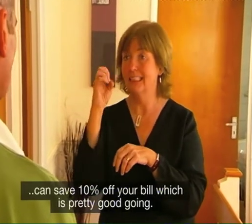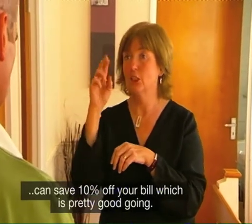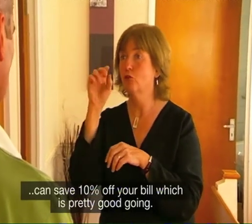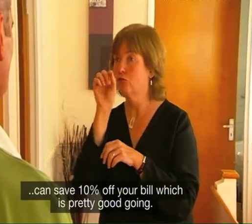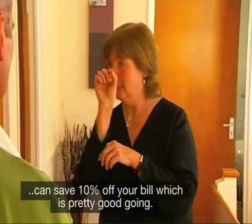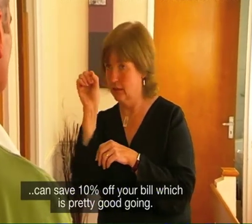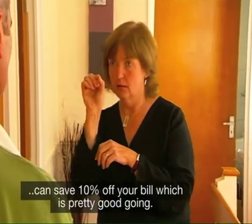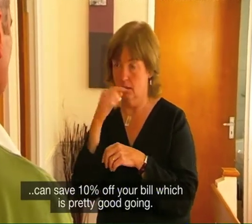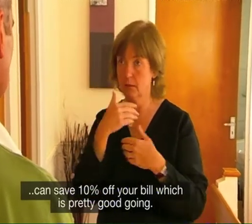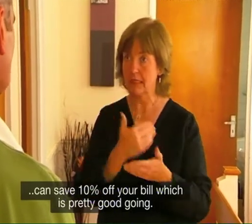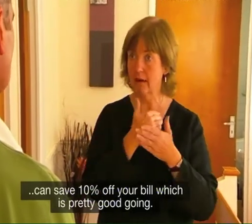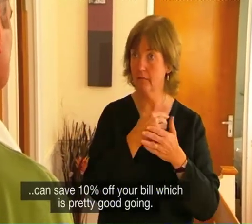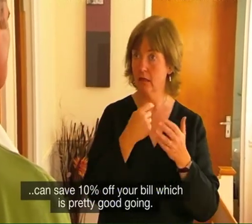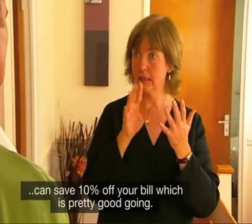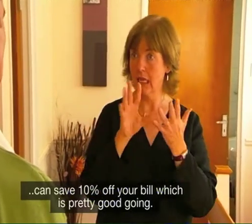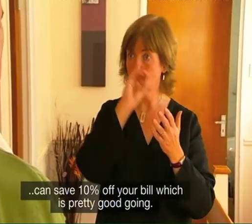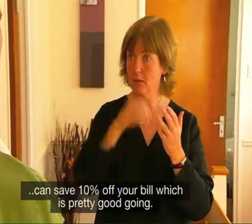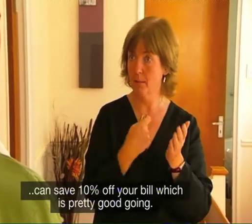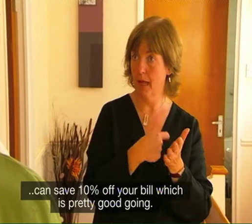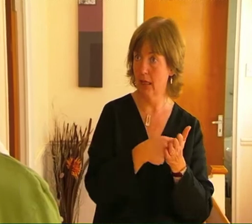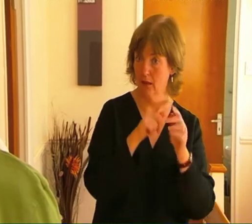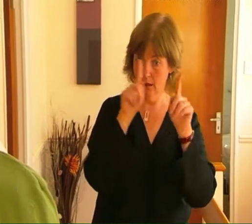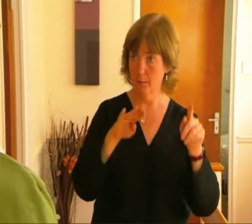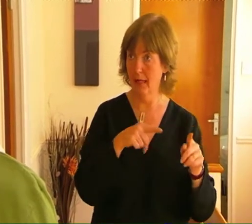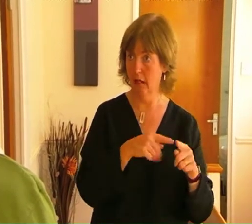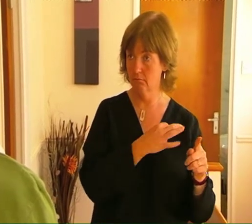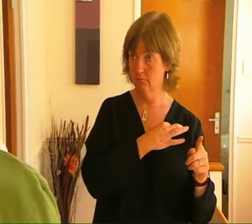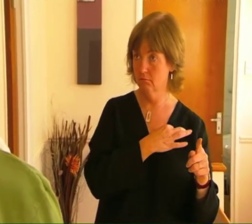bill, which is pretty good going.